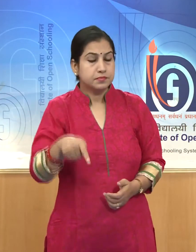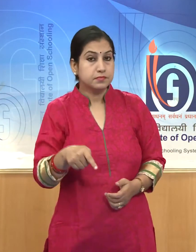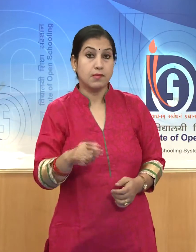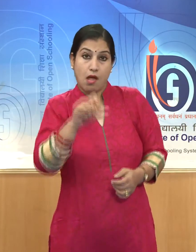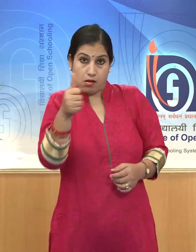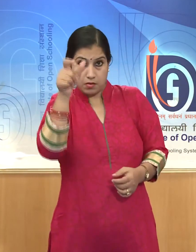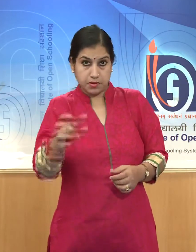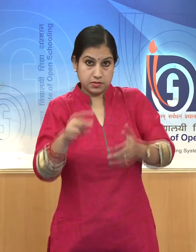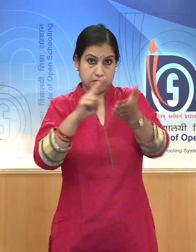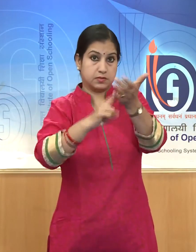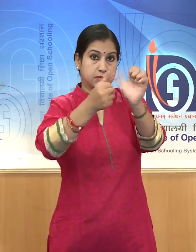Nandalal Bose,